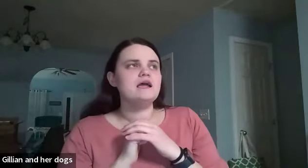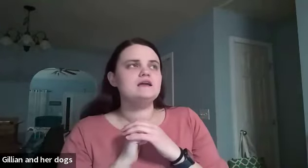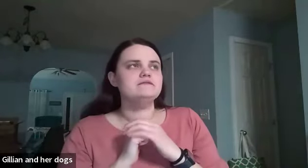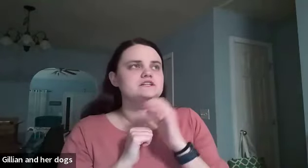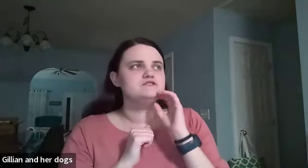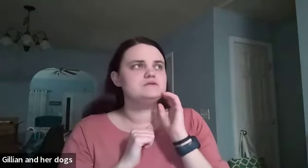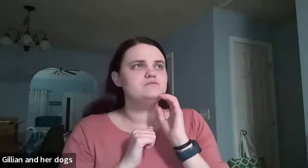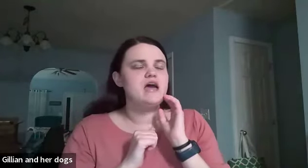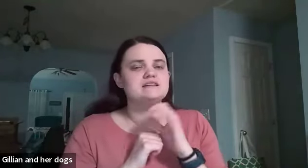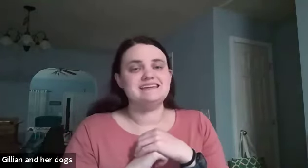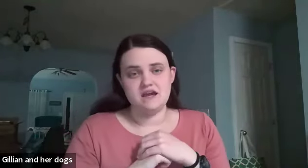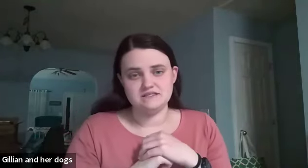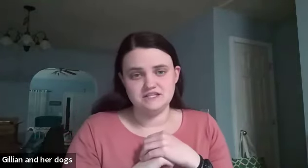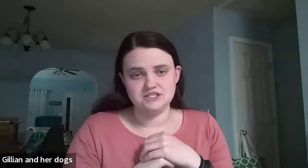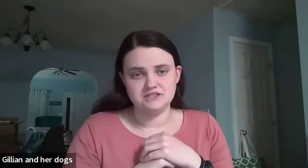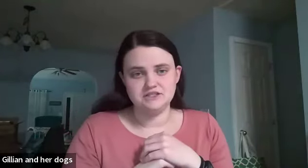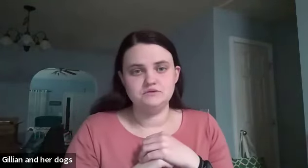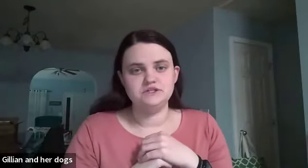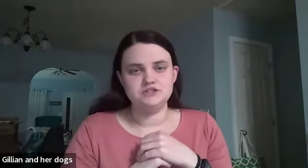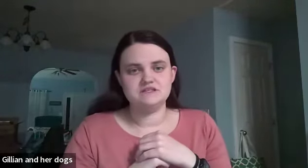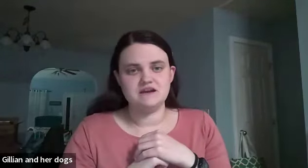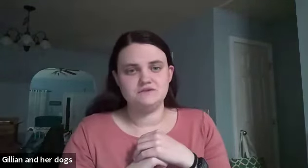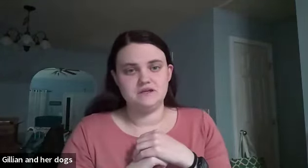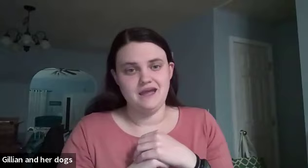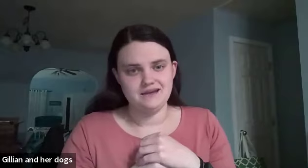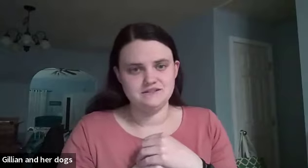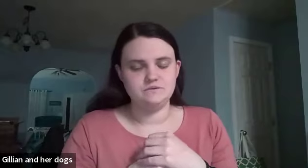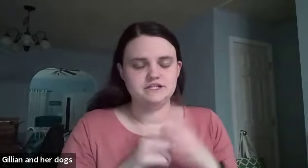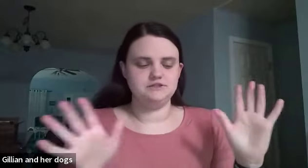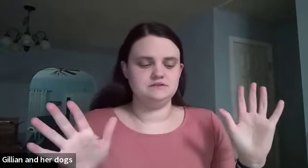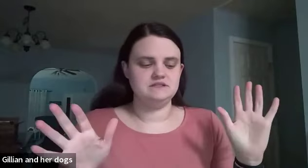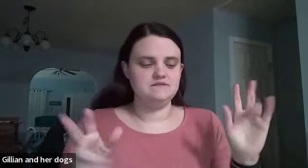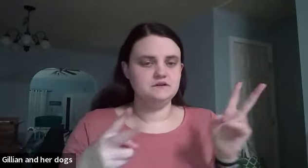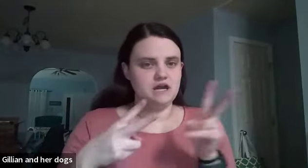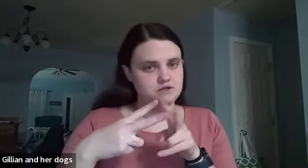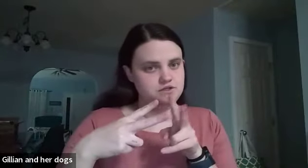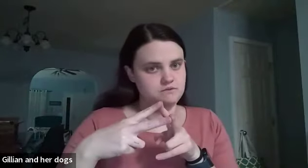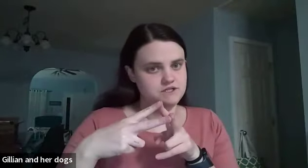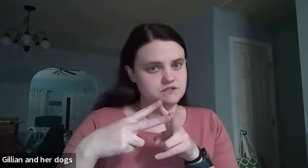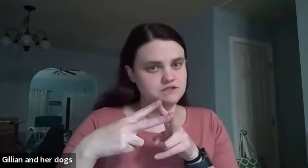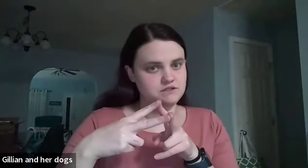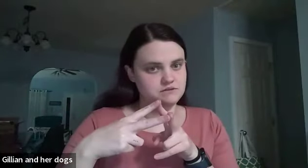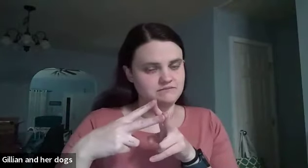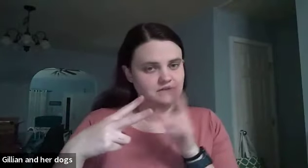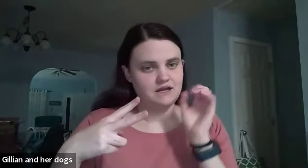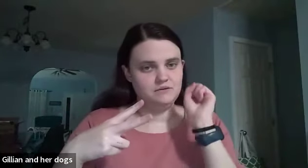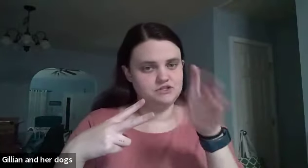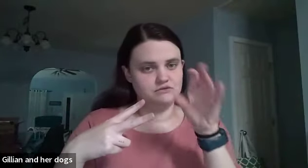a convenience store that has a gas station, you would do the sign for gas, which the sign for gas, there are two ways you can do it. I know I'm just